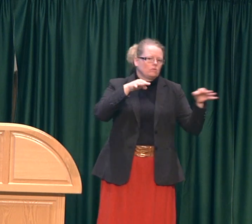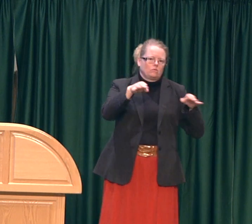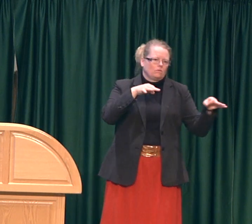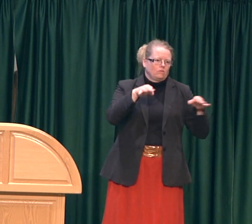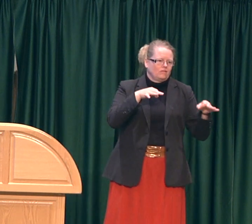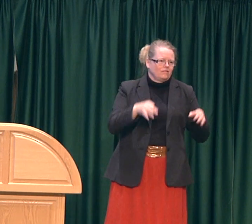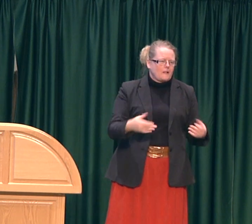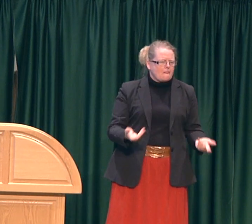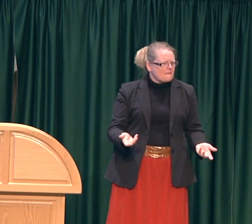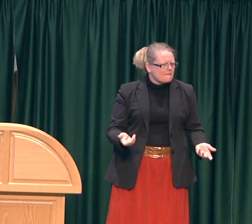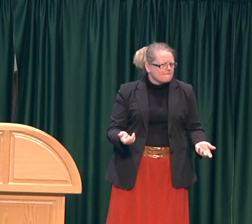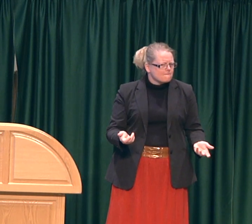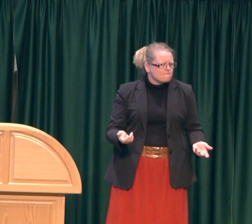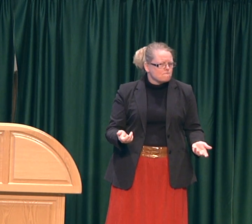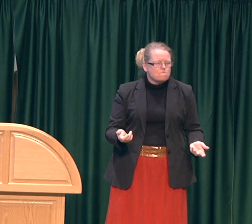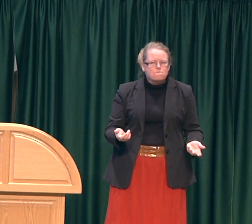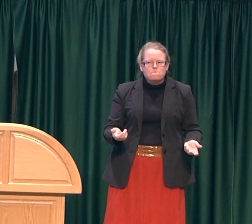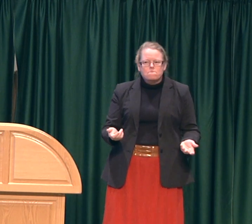with a deaf patient because he didn't have to get into too much detail.